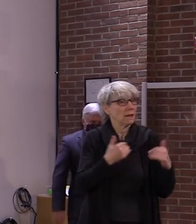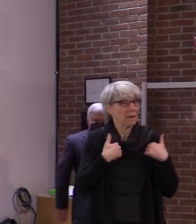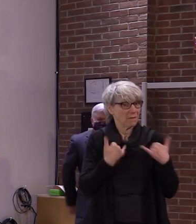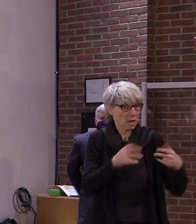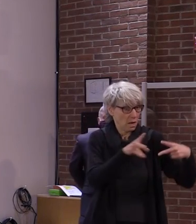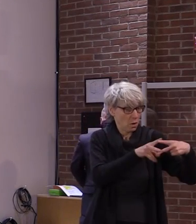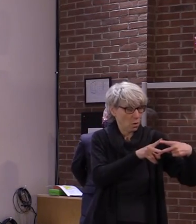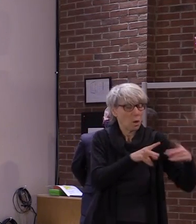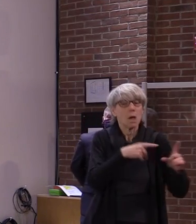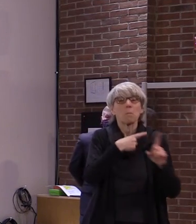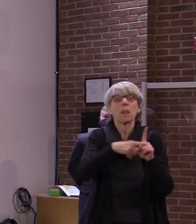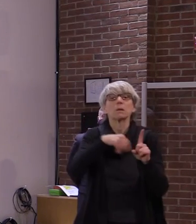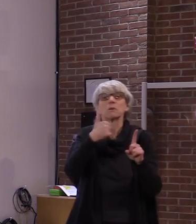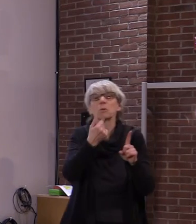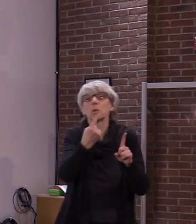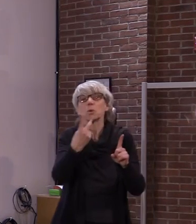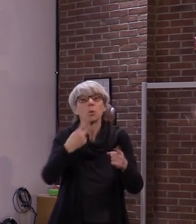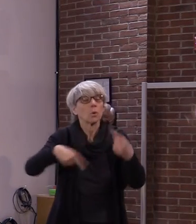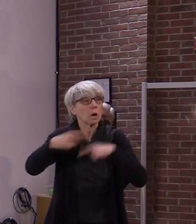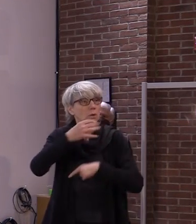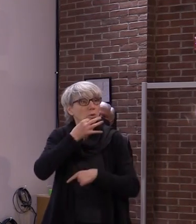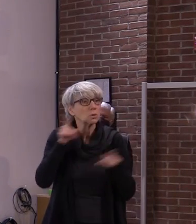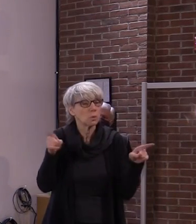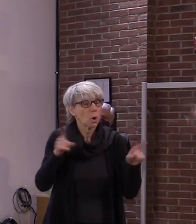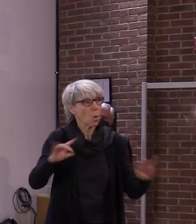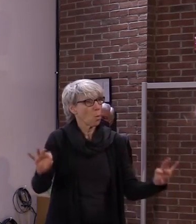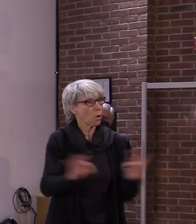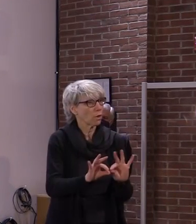available soon, have still been found to